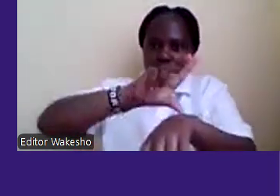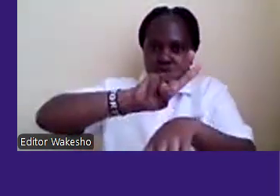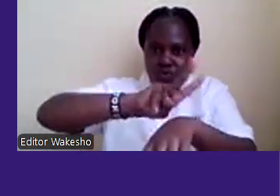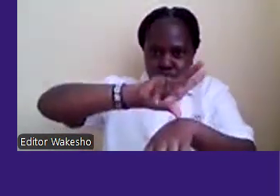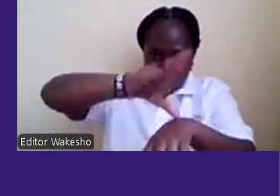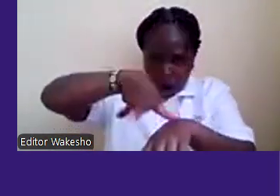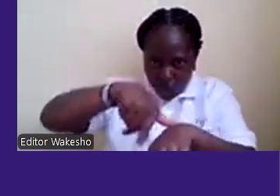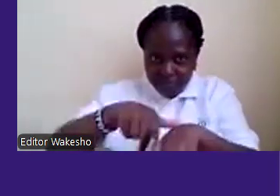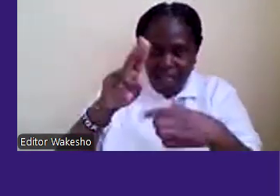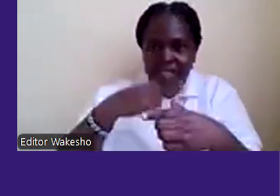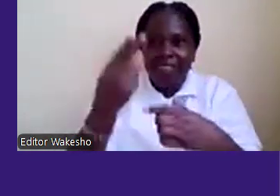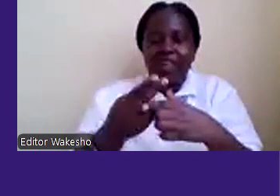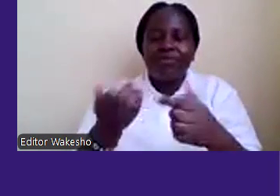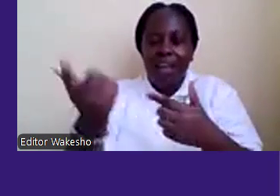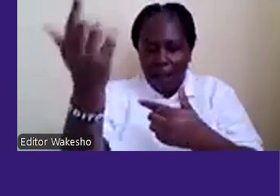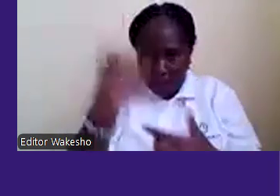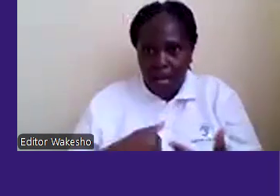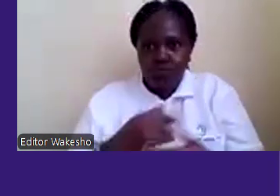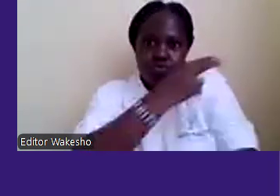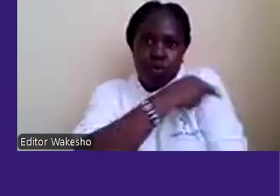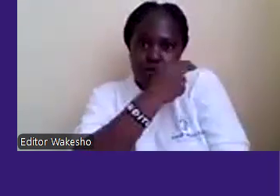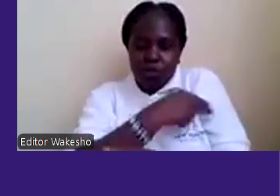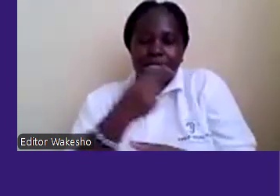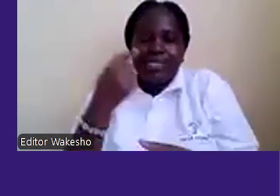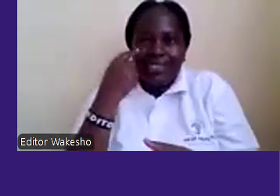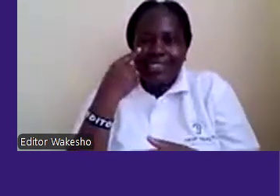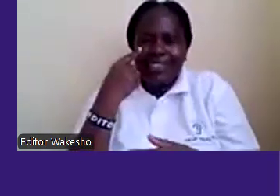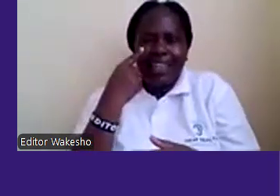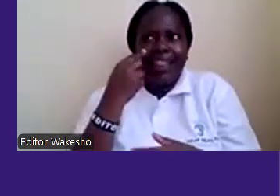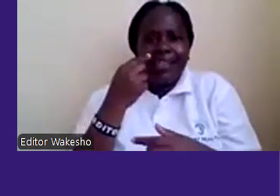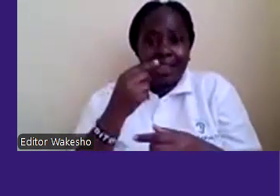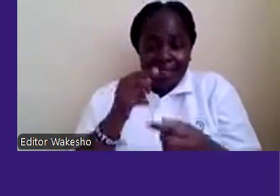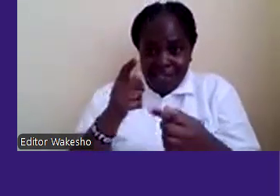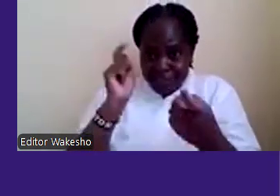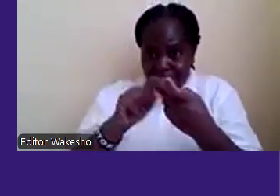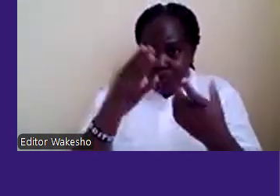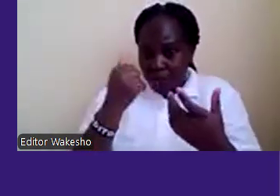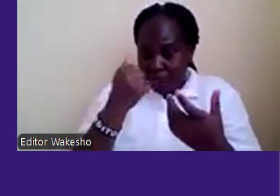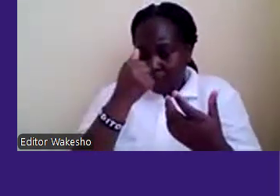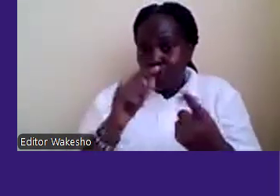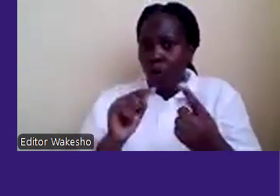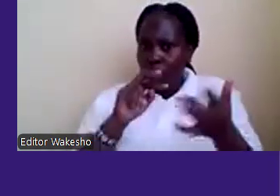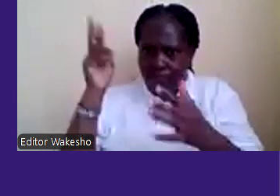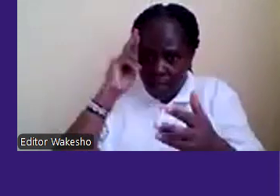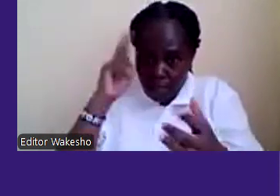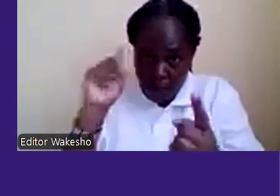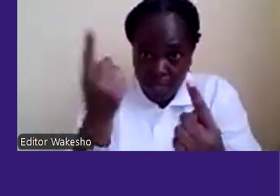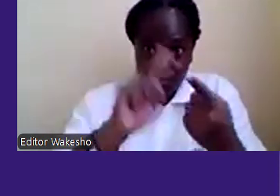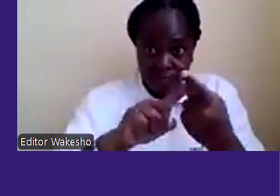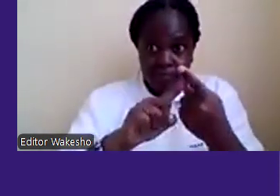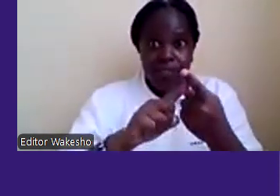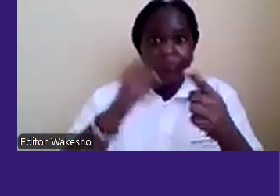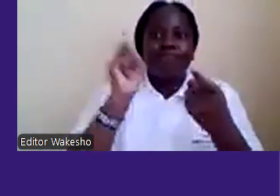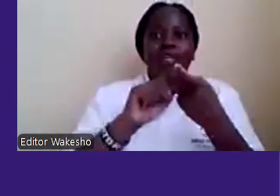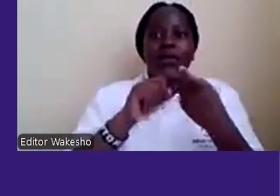your blood glucose. Now, this test is also very, very helpful. Why is that? Because we are trying to see, right? When we give